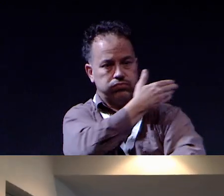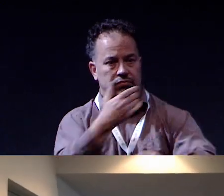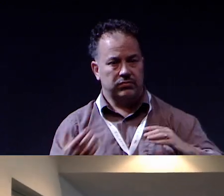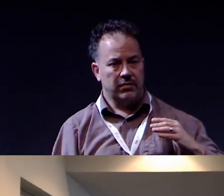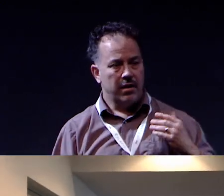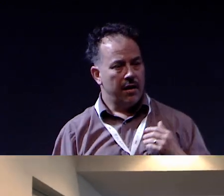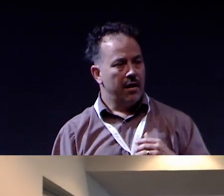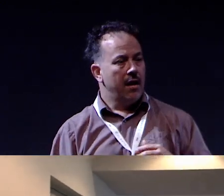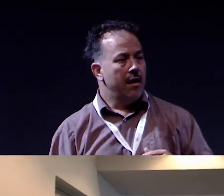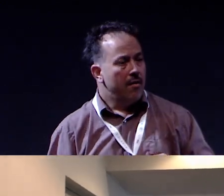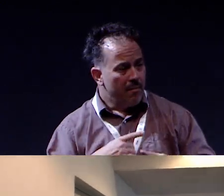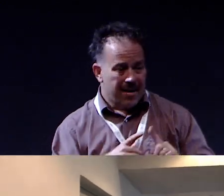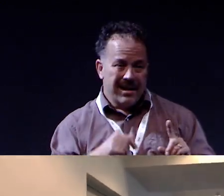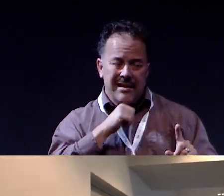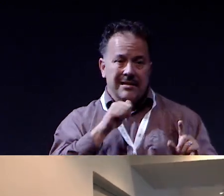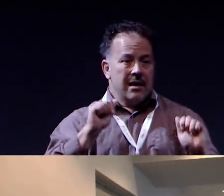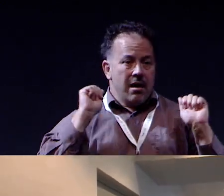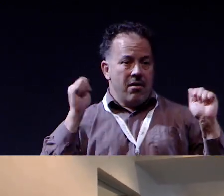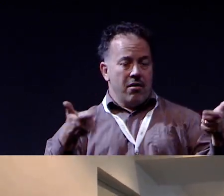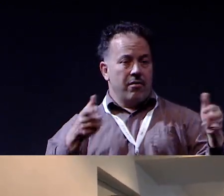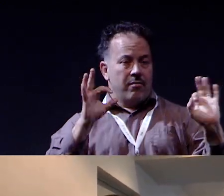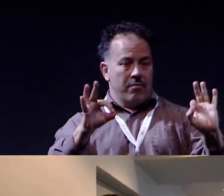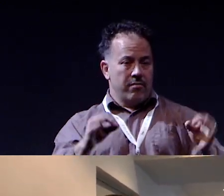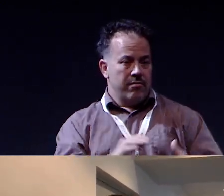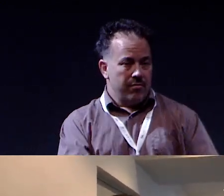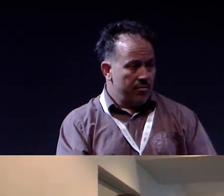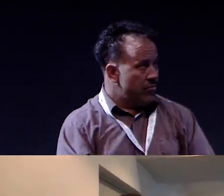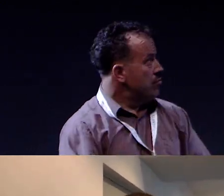said, it's not all rosy.